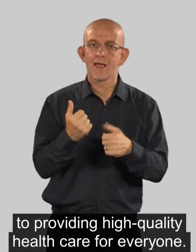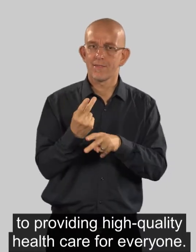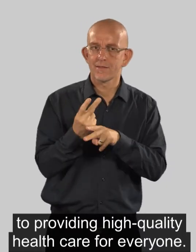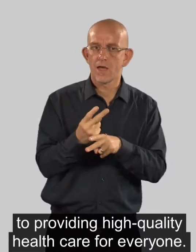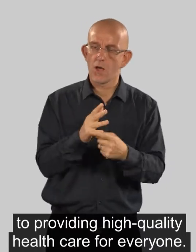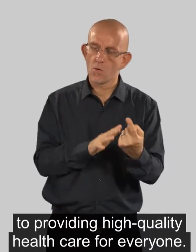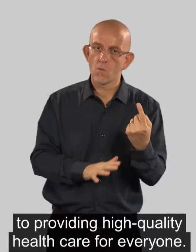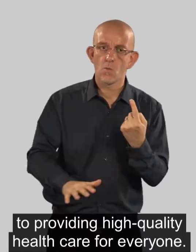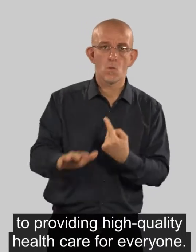for everyone.